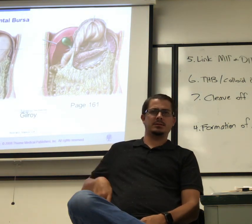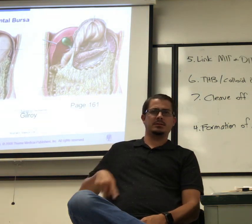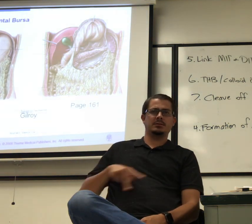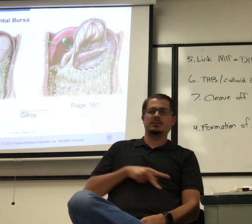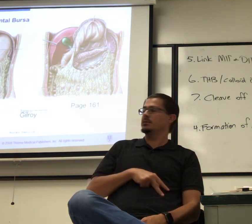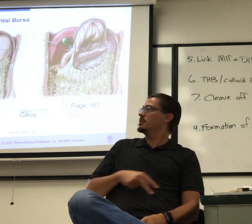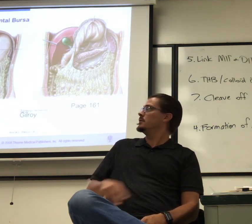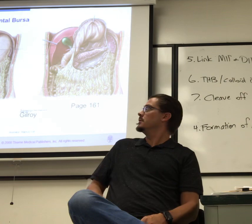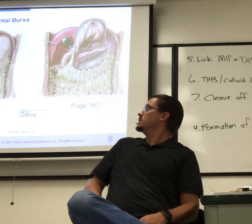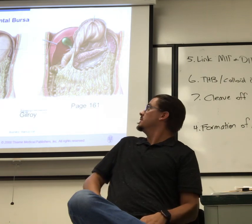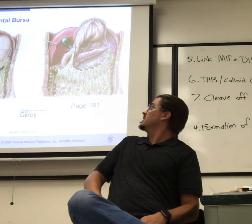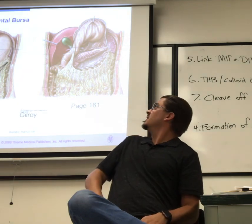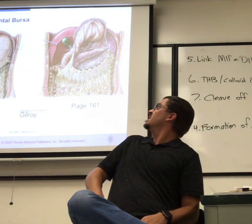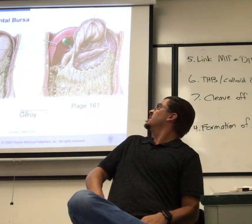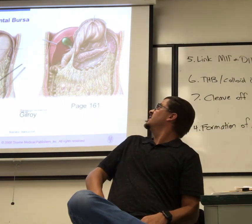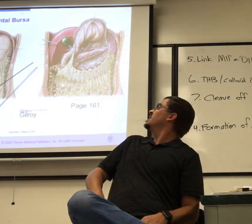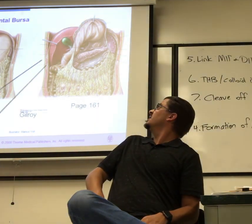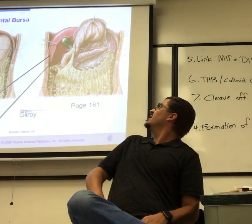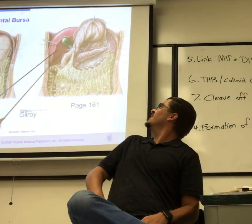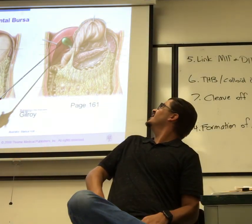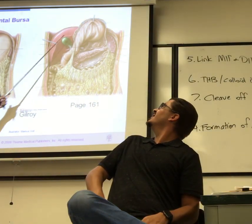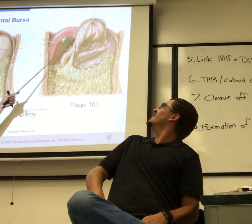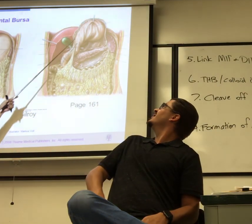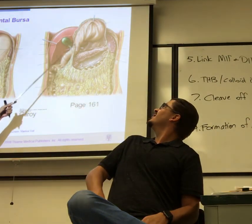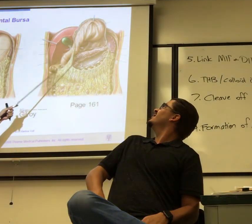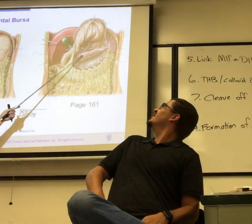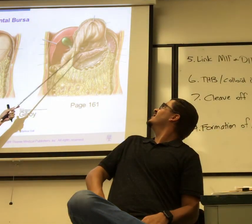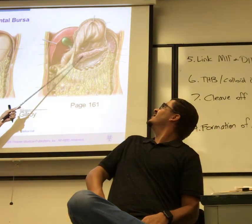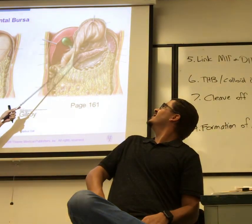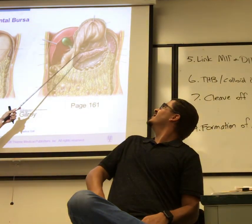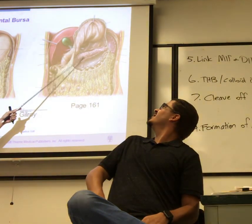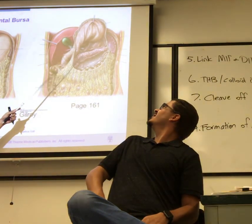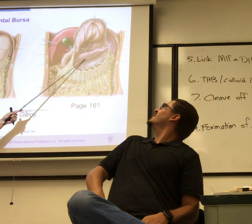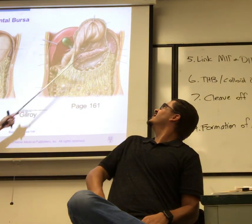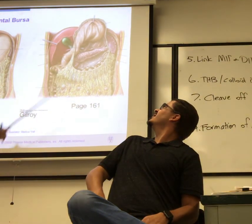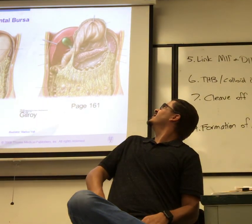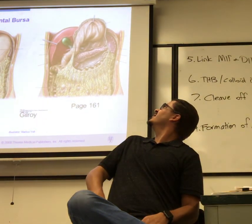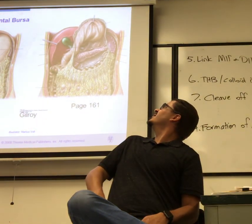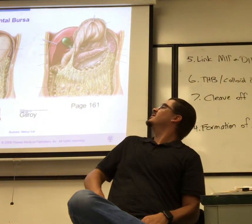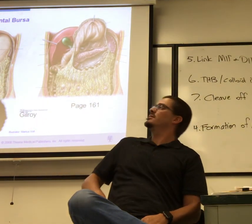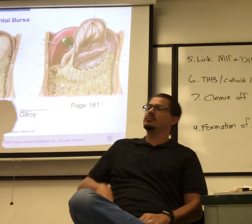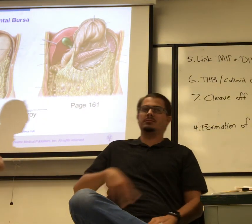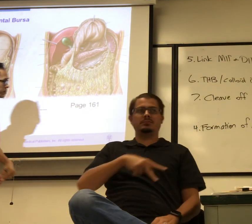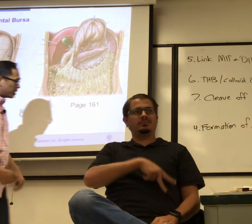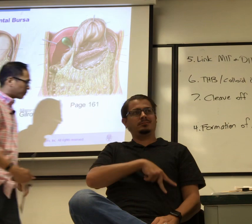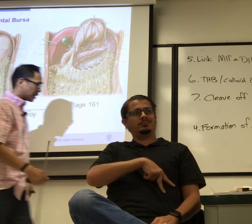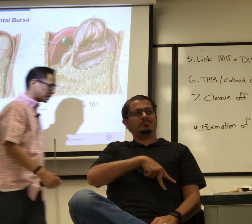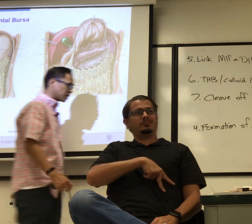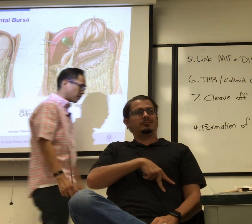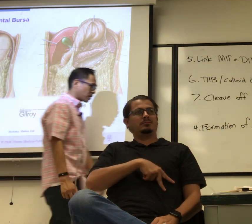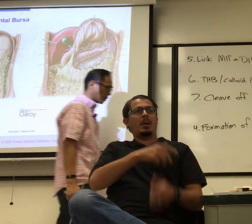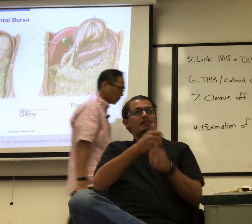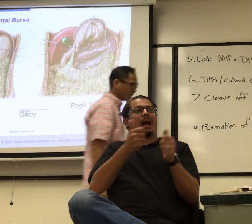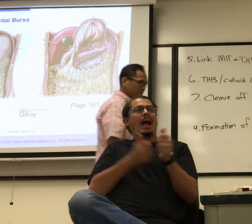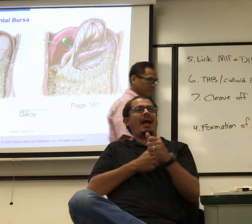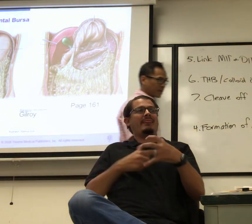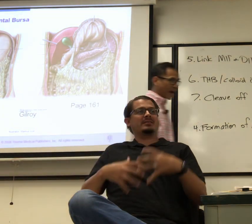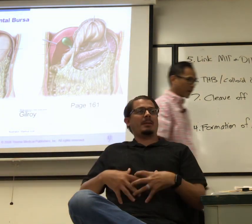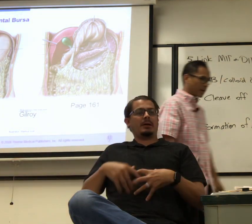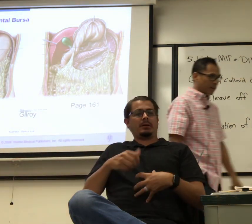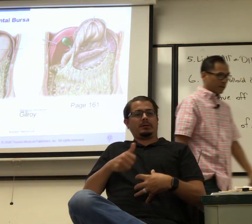Pancreas. Where is it? Can't see it here, but if you cut along the greater curvature of the stomach